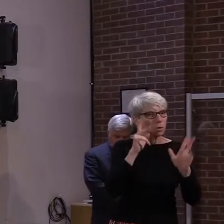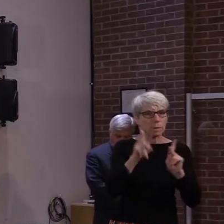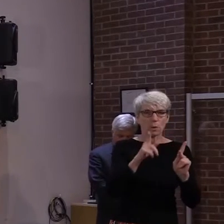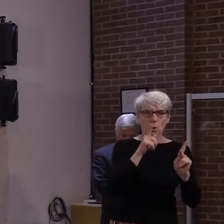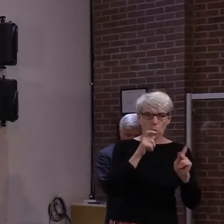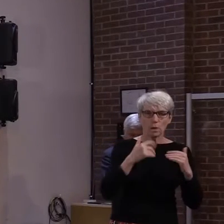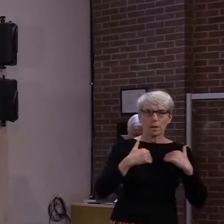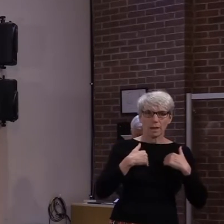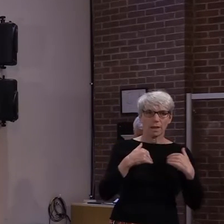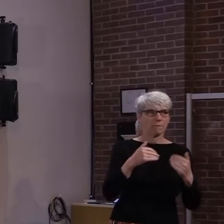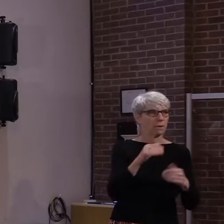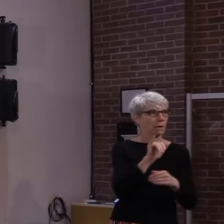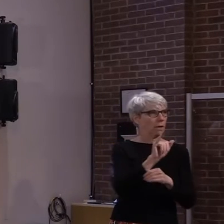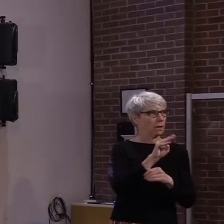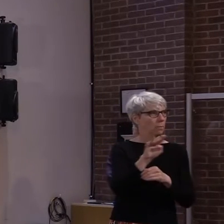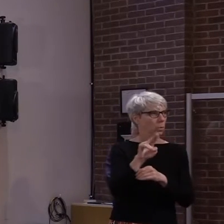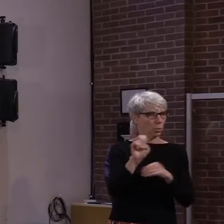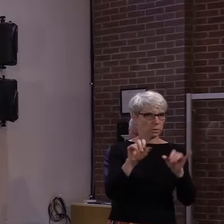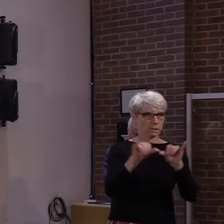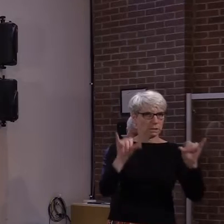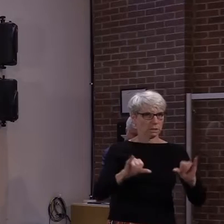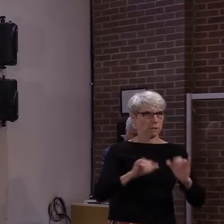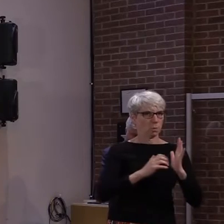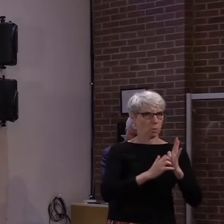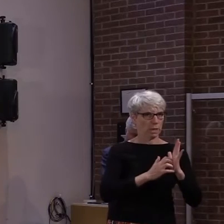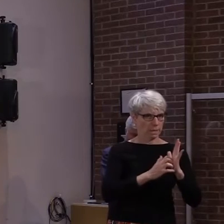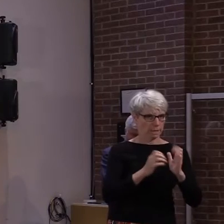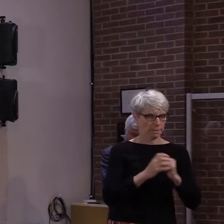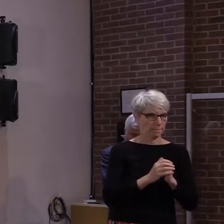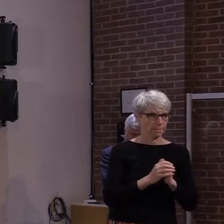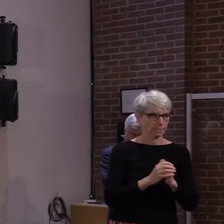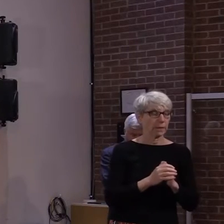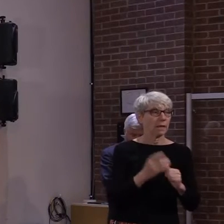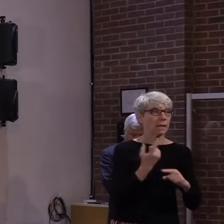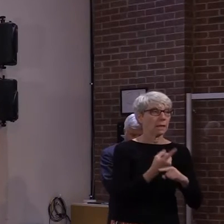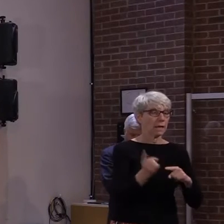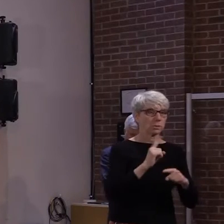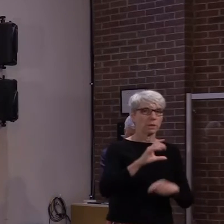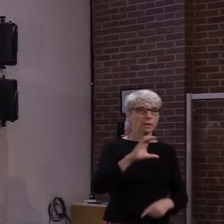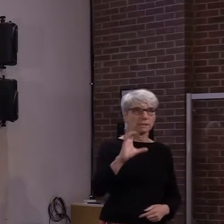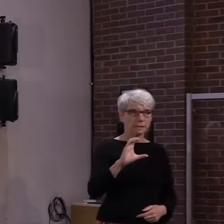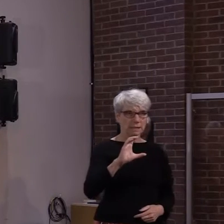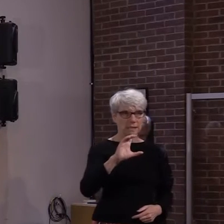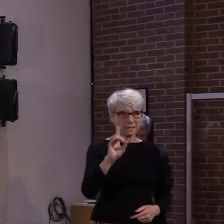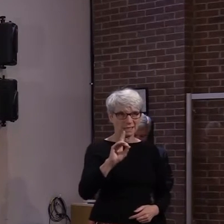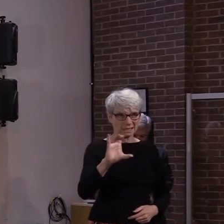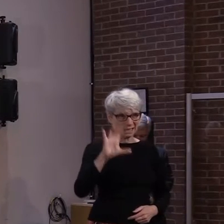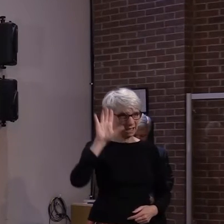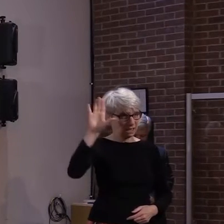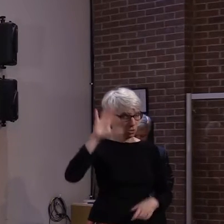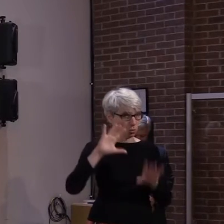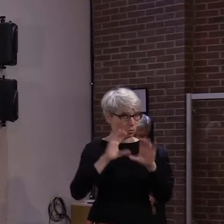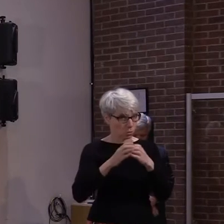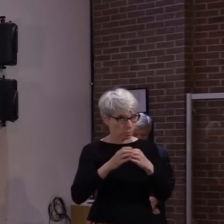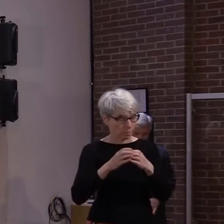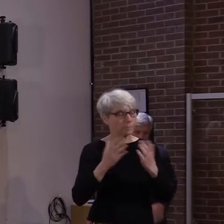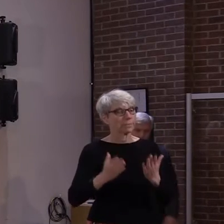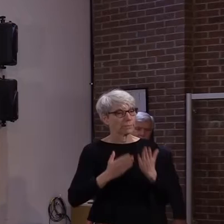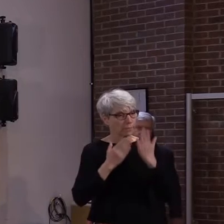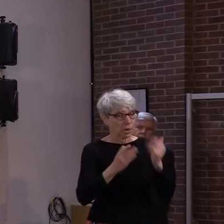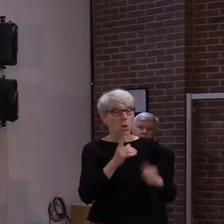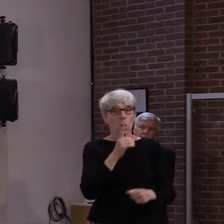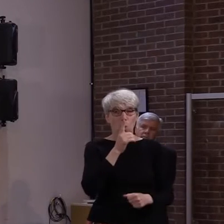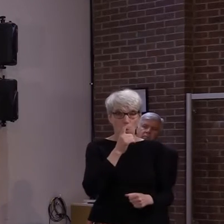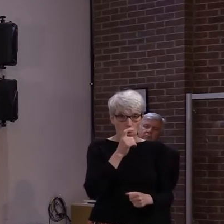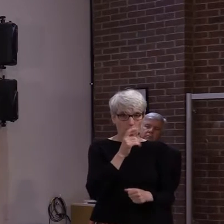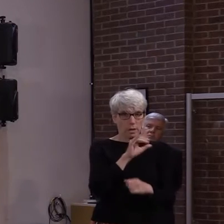Friday, the CDC and their Advisory Committee on Immunization Practices recommended that people